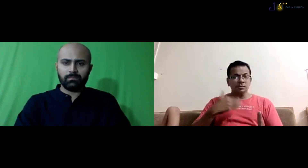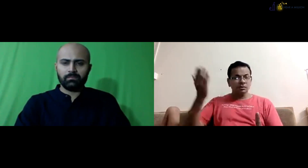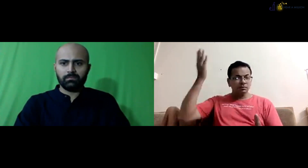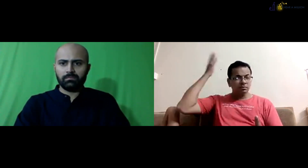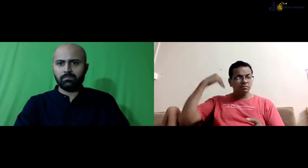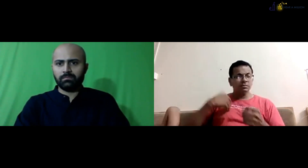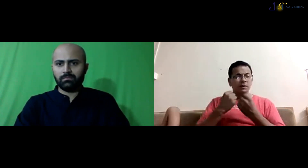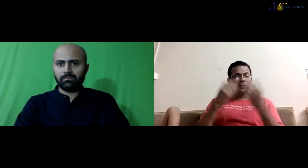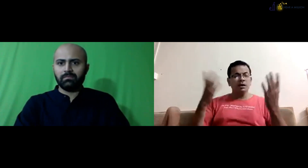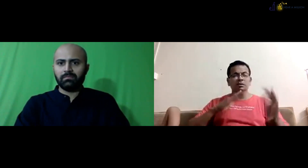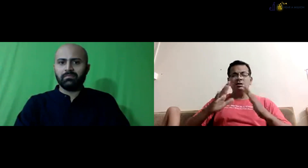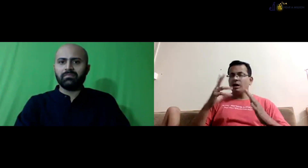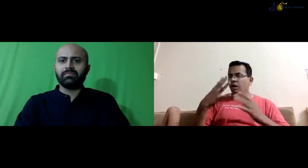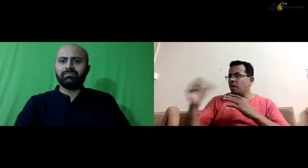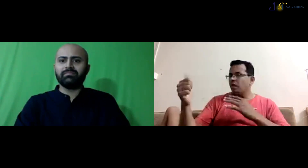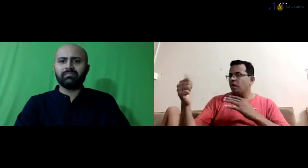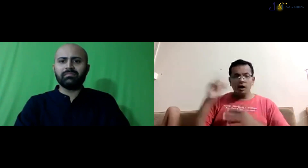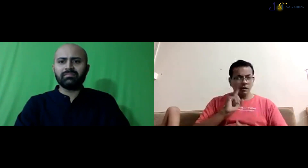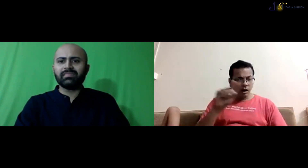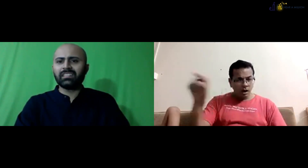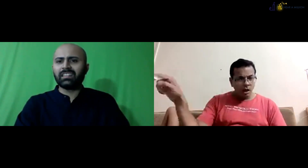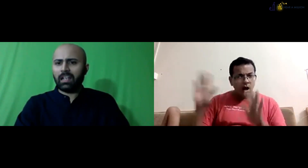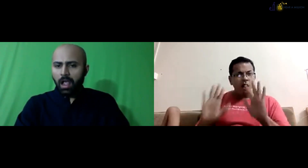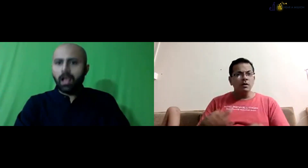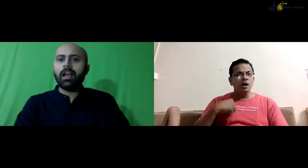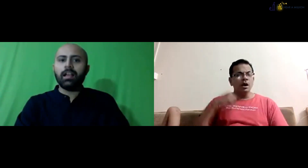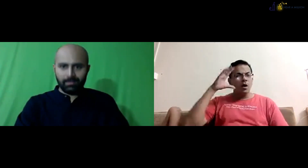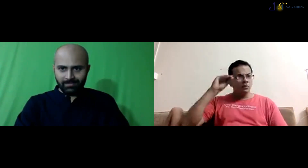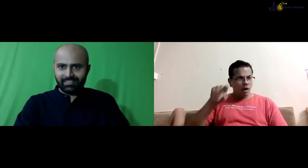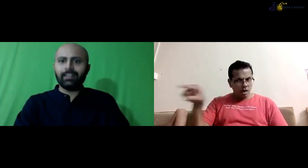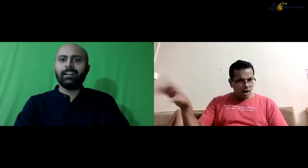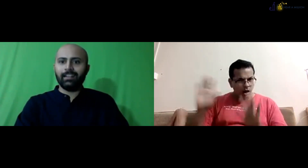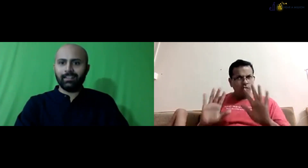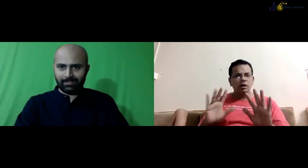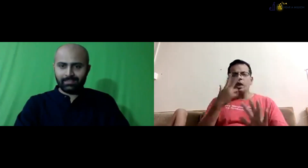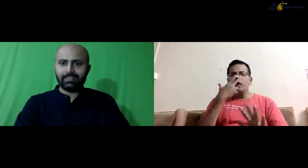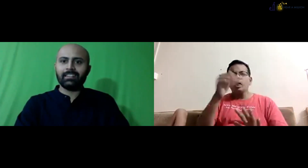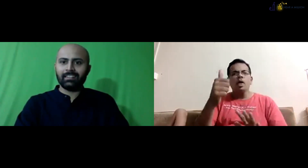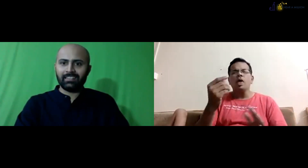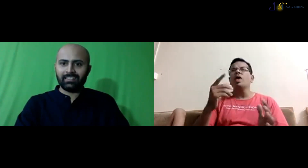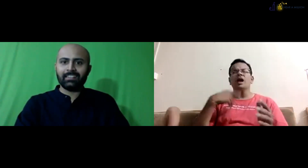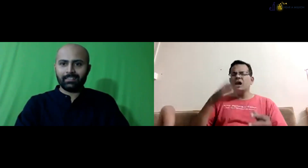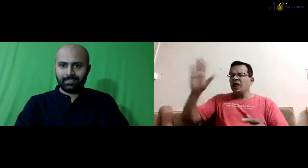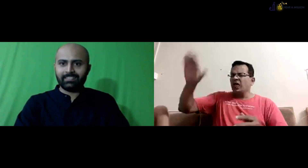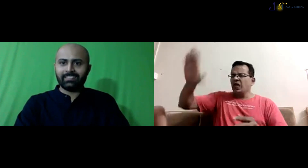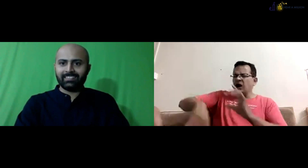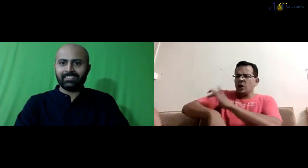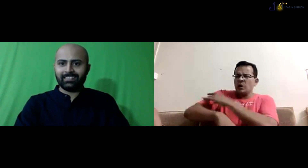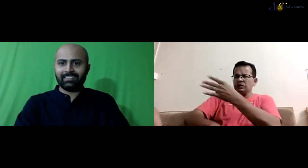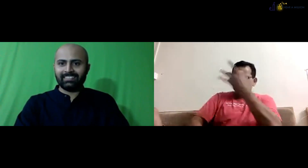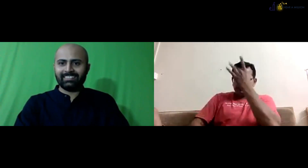facing. Second thing related to the Usher syndrome, I have been explaining lot of times to the deaf people, but